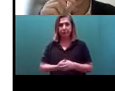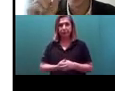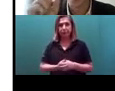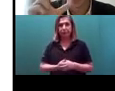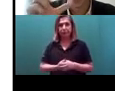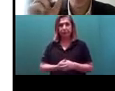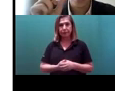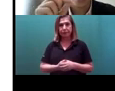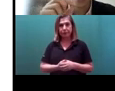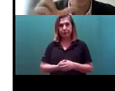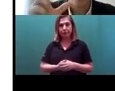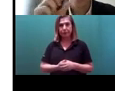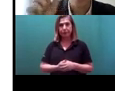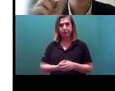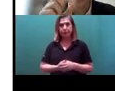globalization